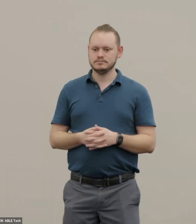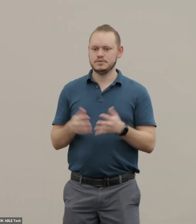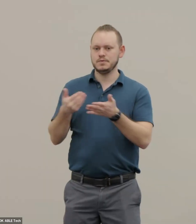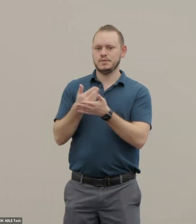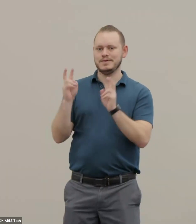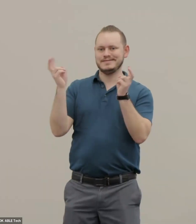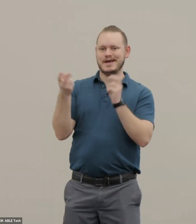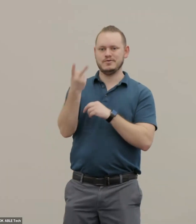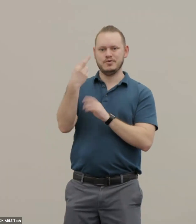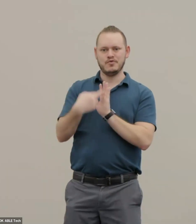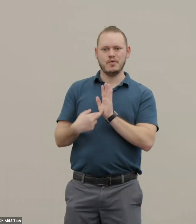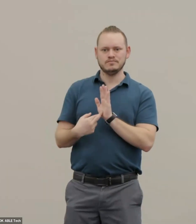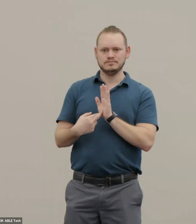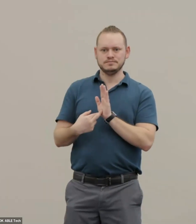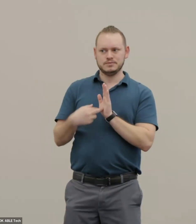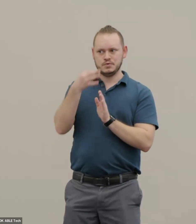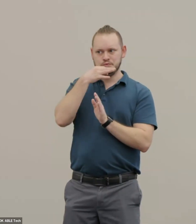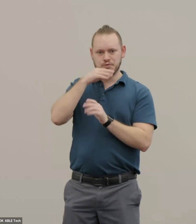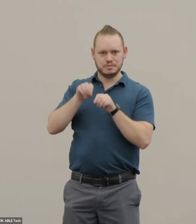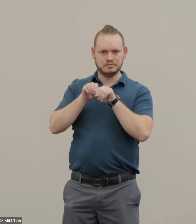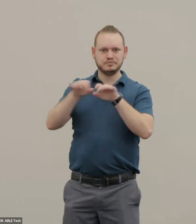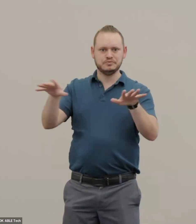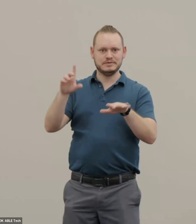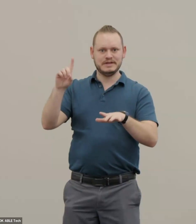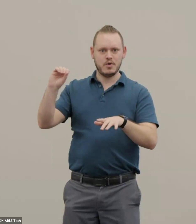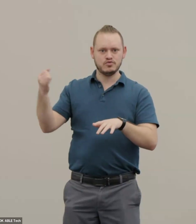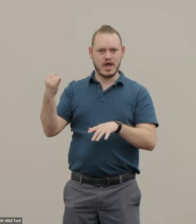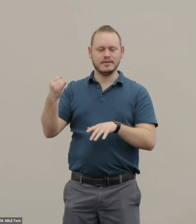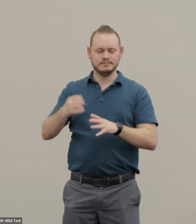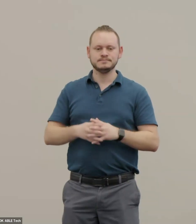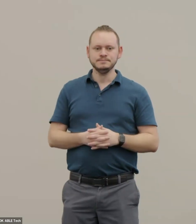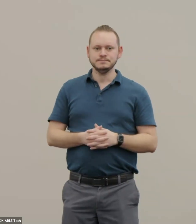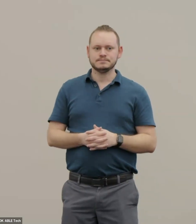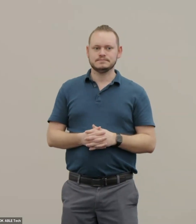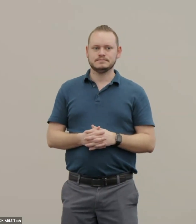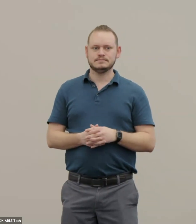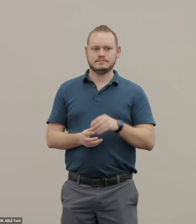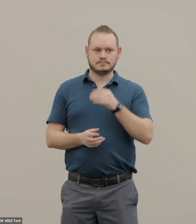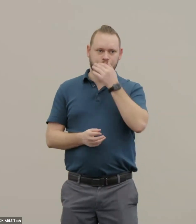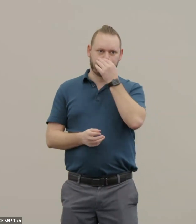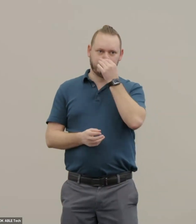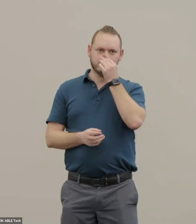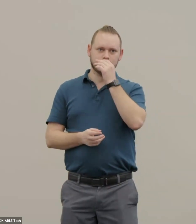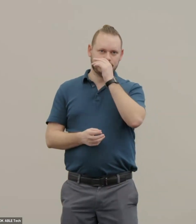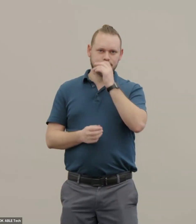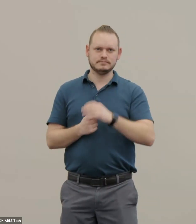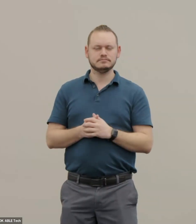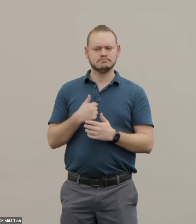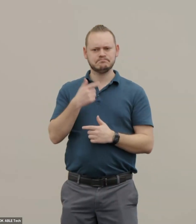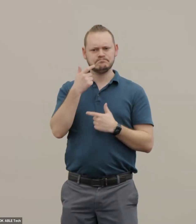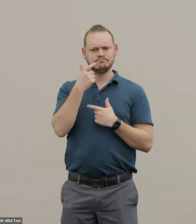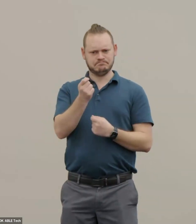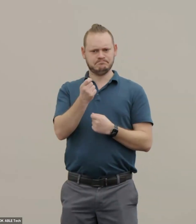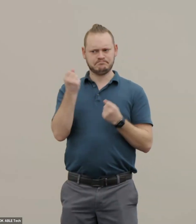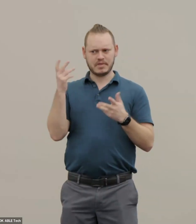Title II rule that was coming out from the DOJ. And I found it really interesting because a lot of people